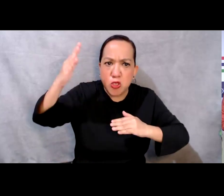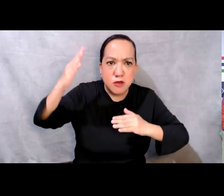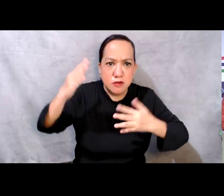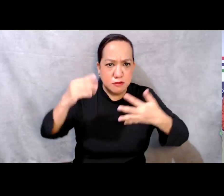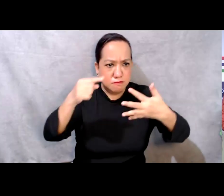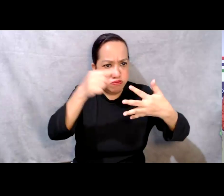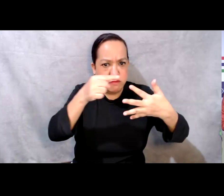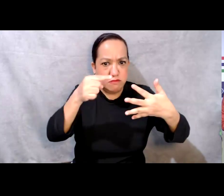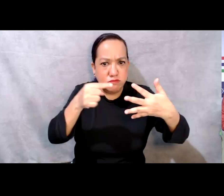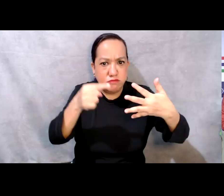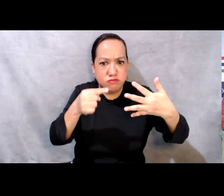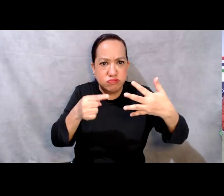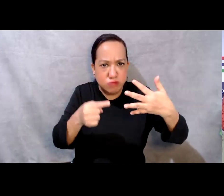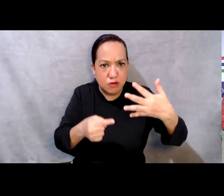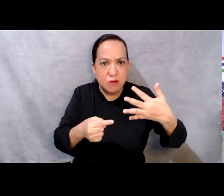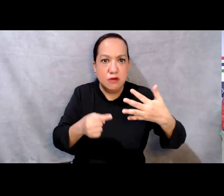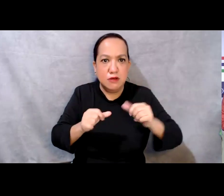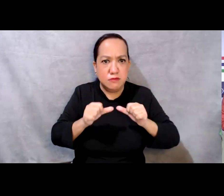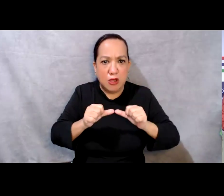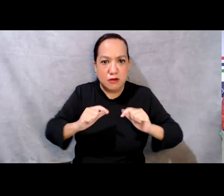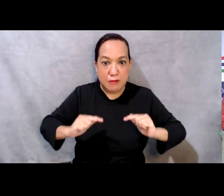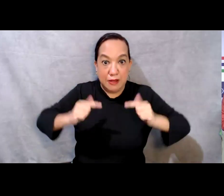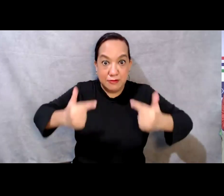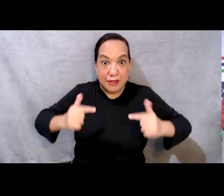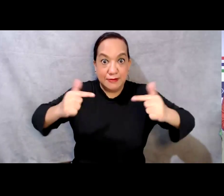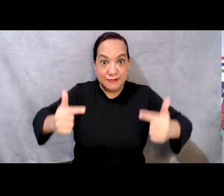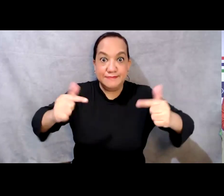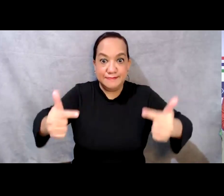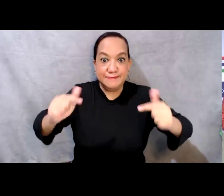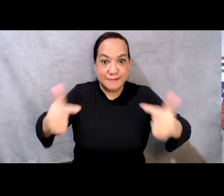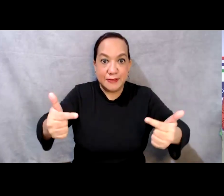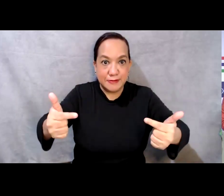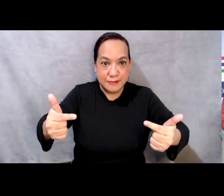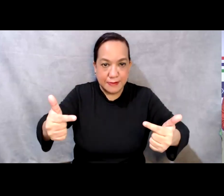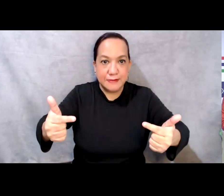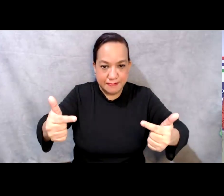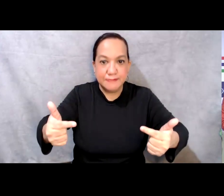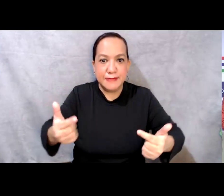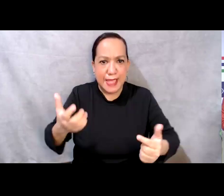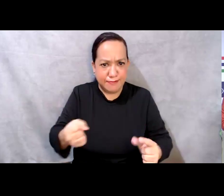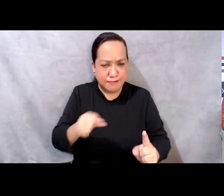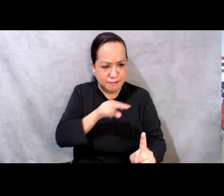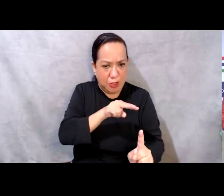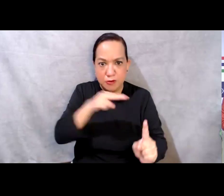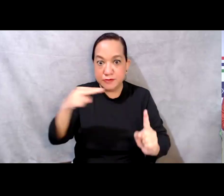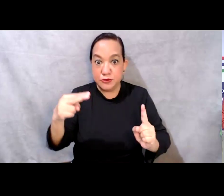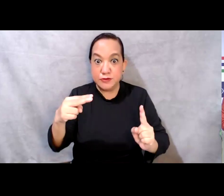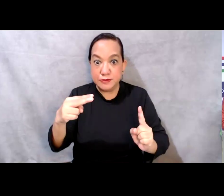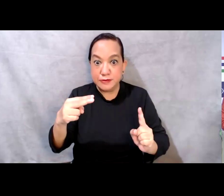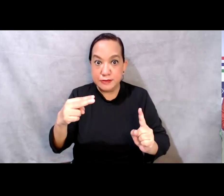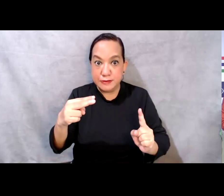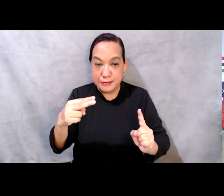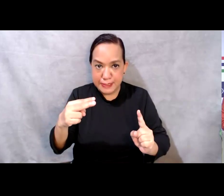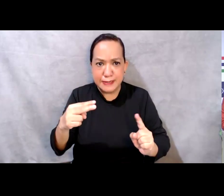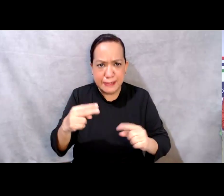So I think we have to understand redress from that context, and we have to understand how redress